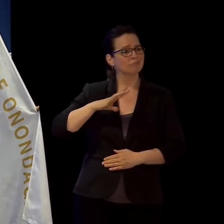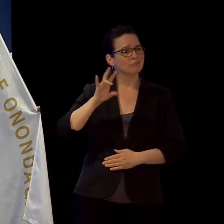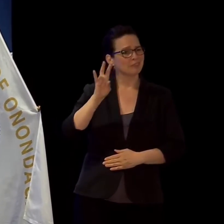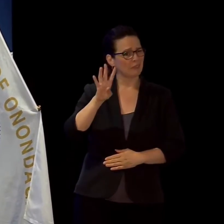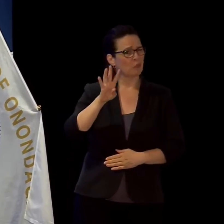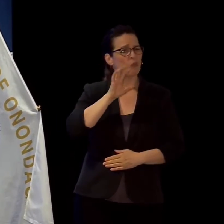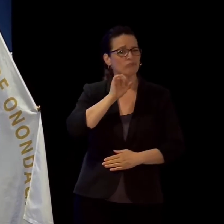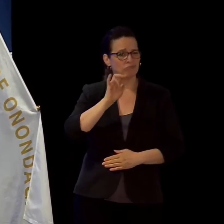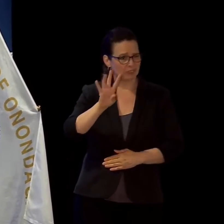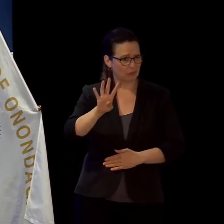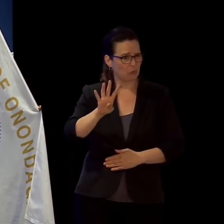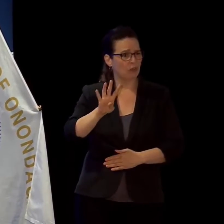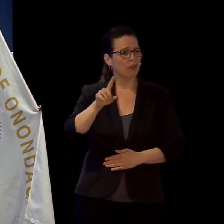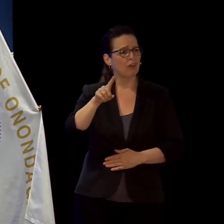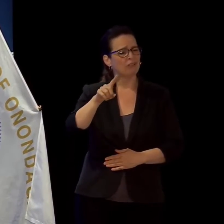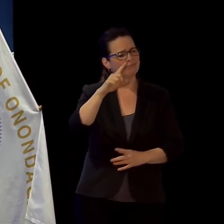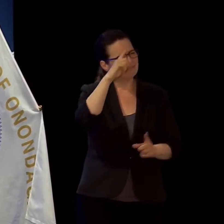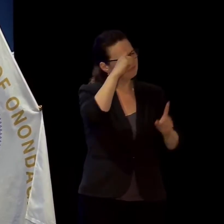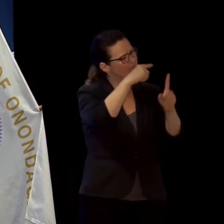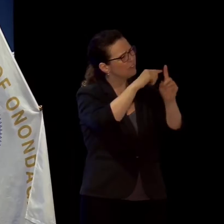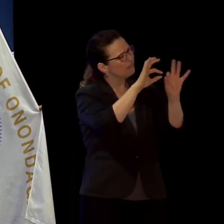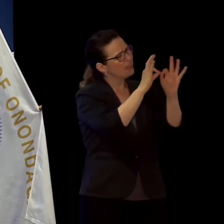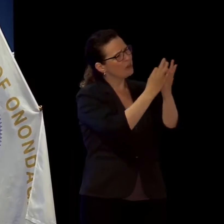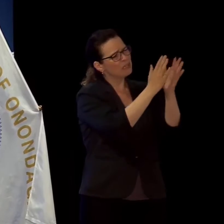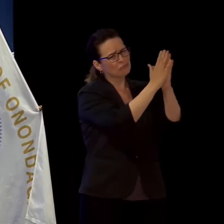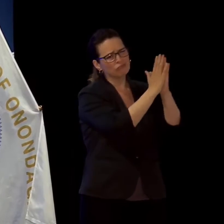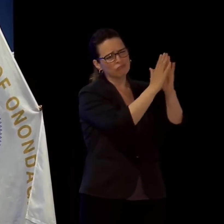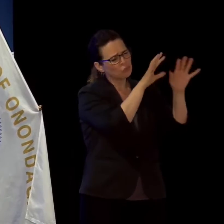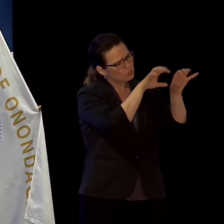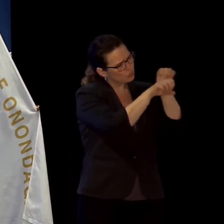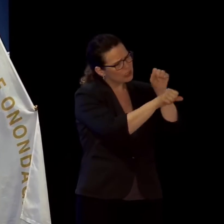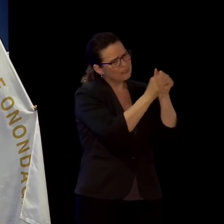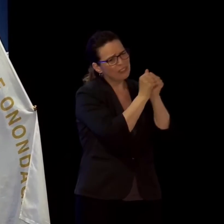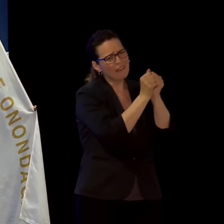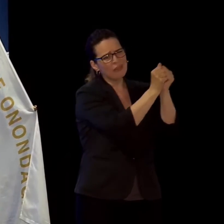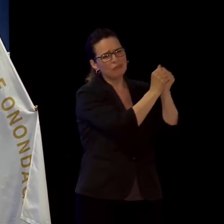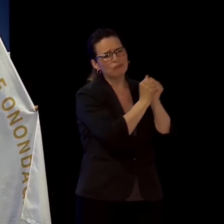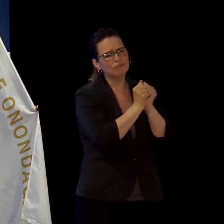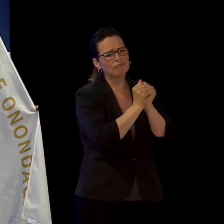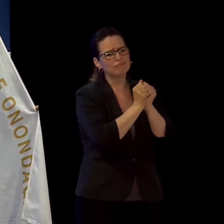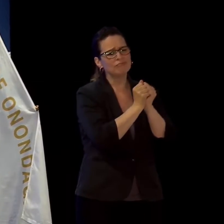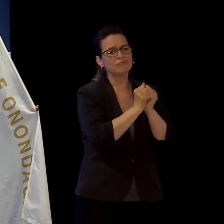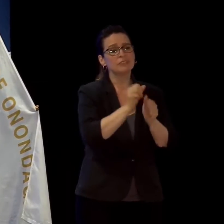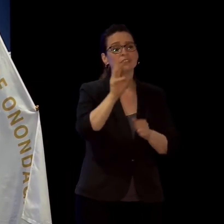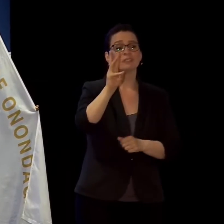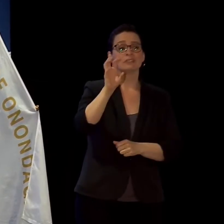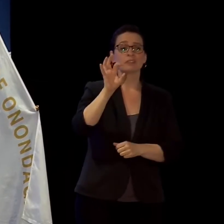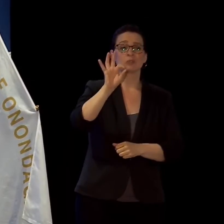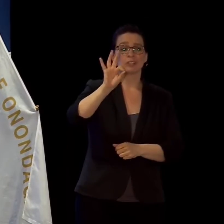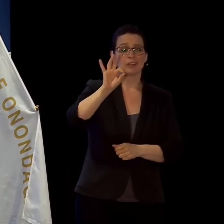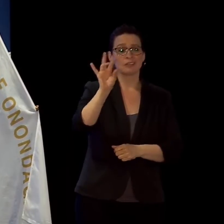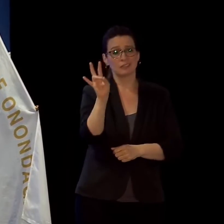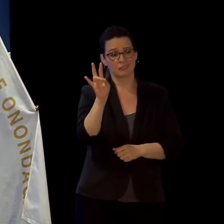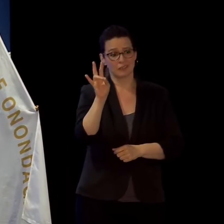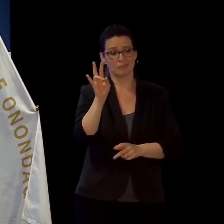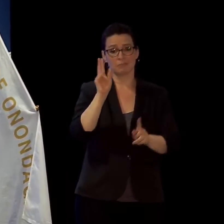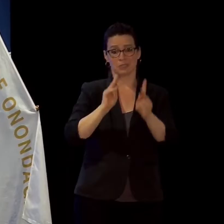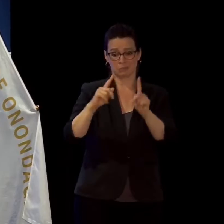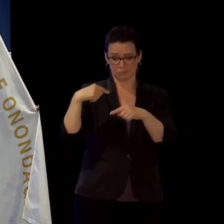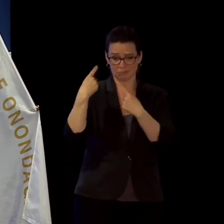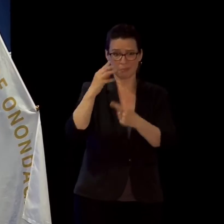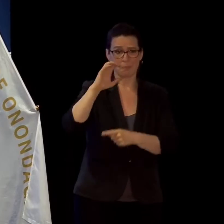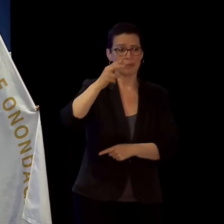Certainly want to think about him and his family and the 697 individuals we've lost directly related